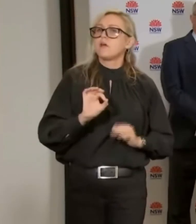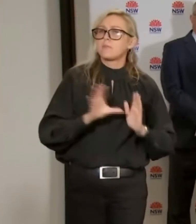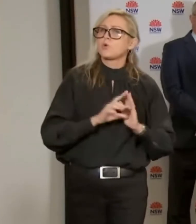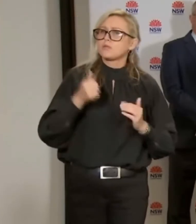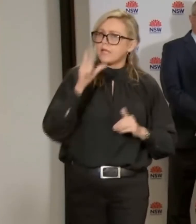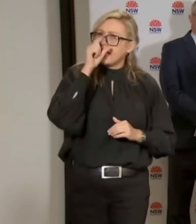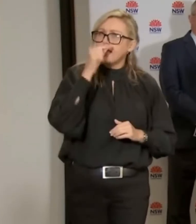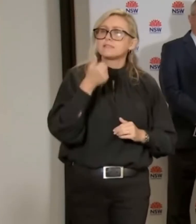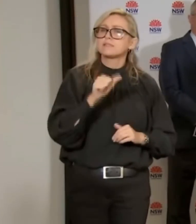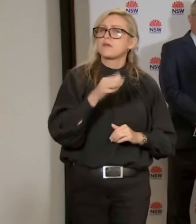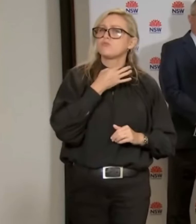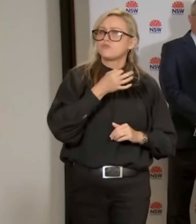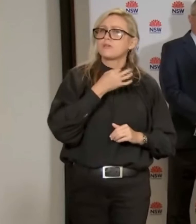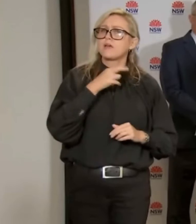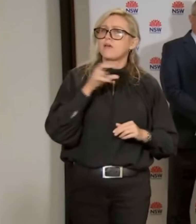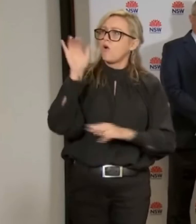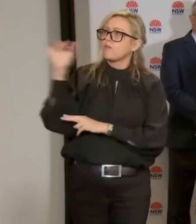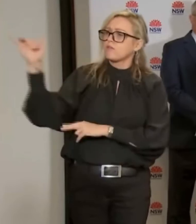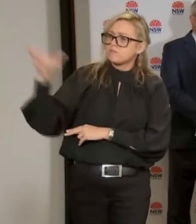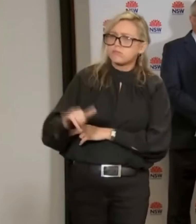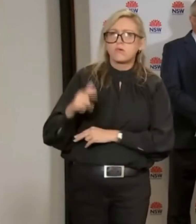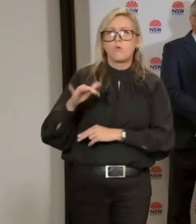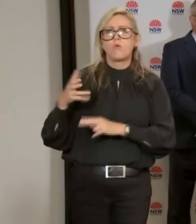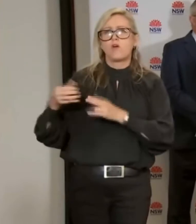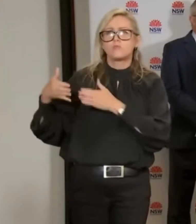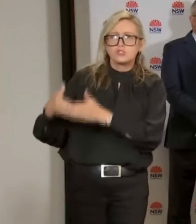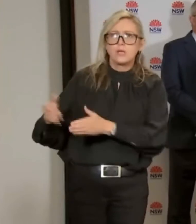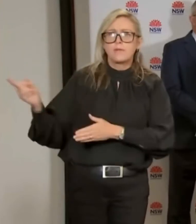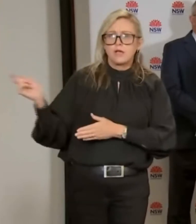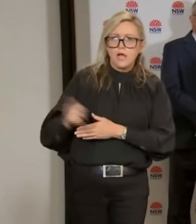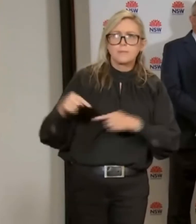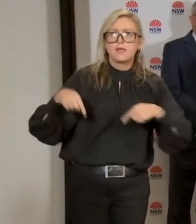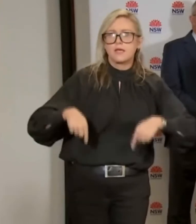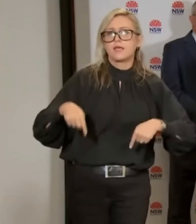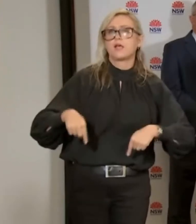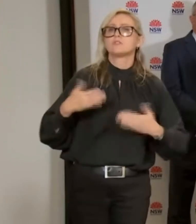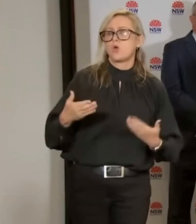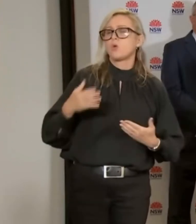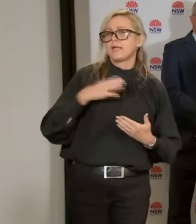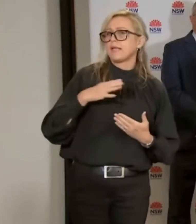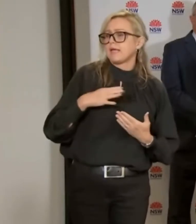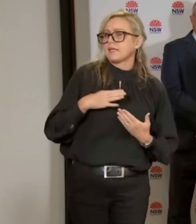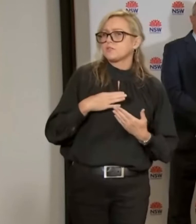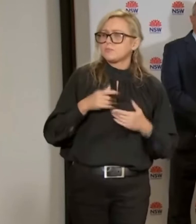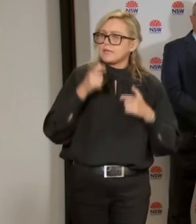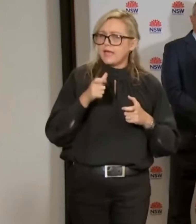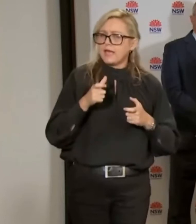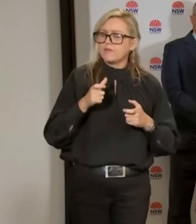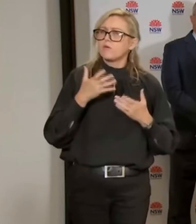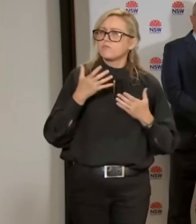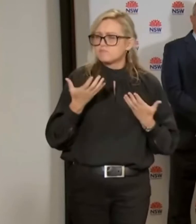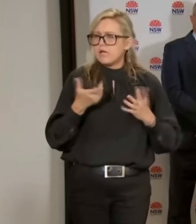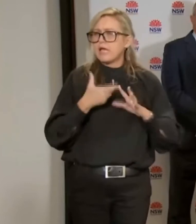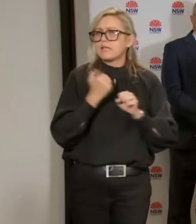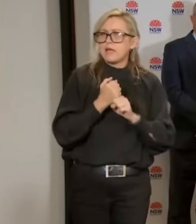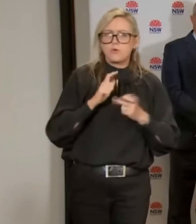rapidly respond. And also, please continue to practice those common sense measures of stay at home if you're unwell,